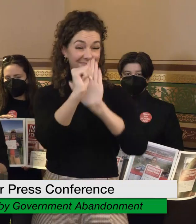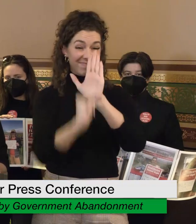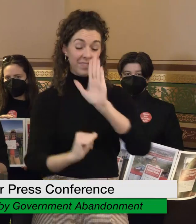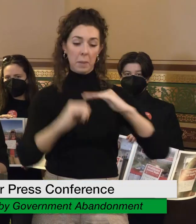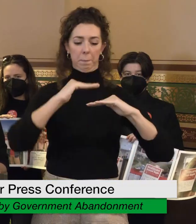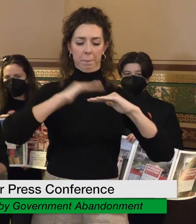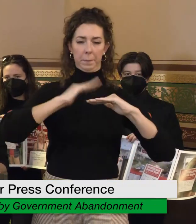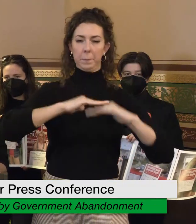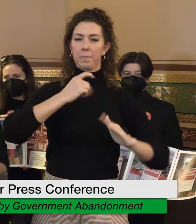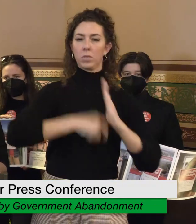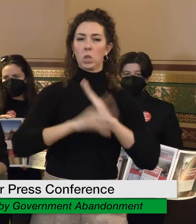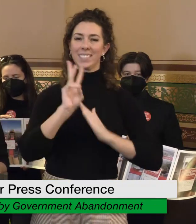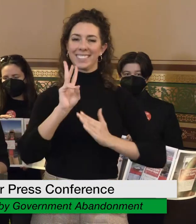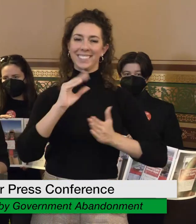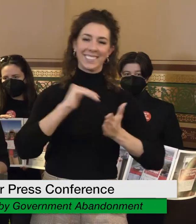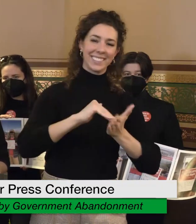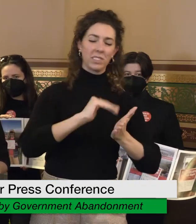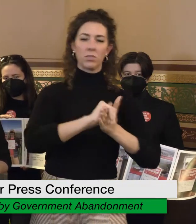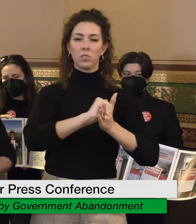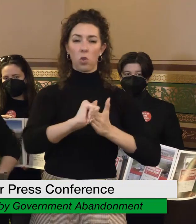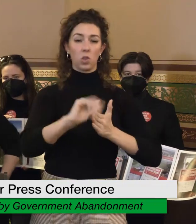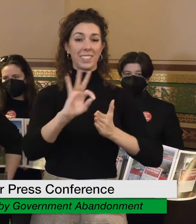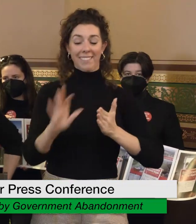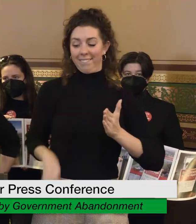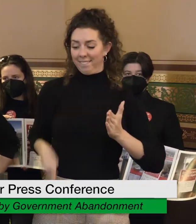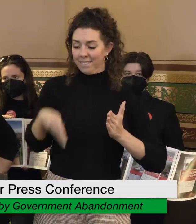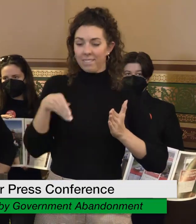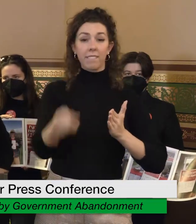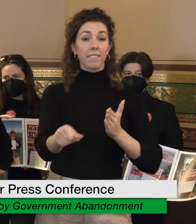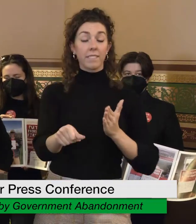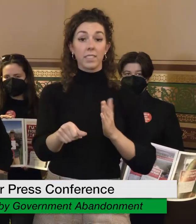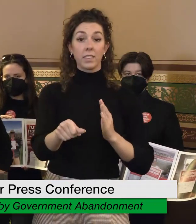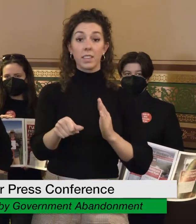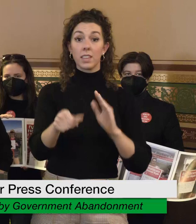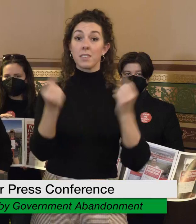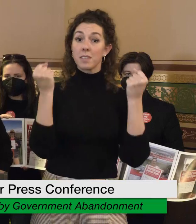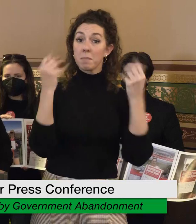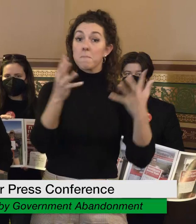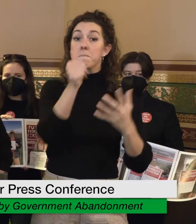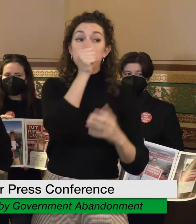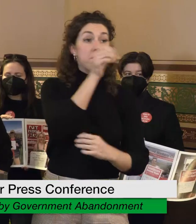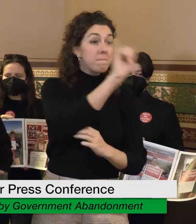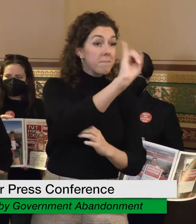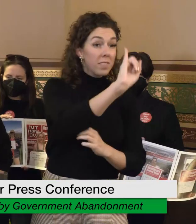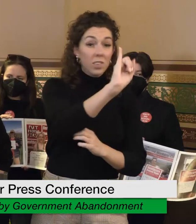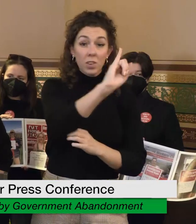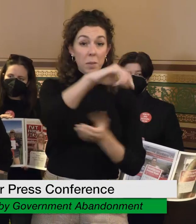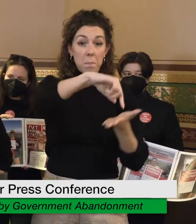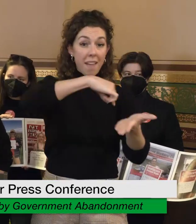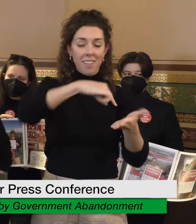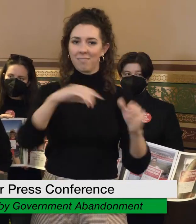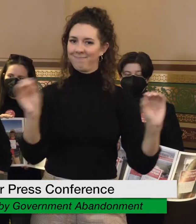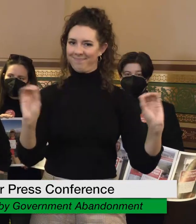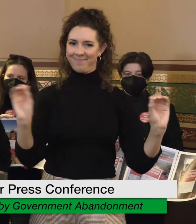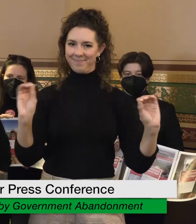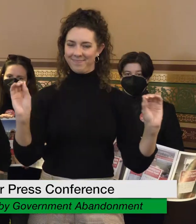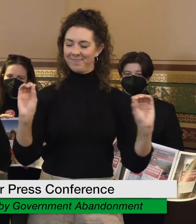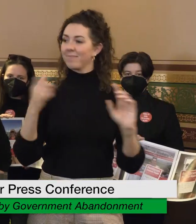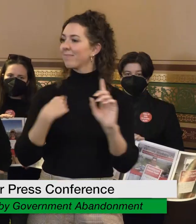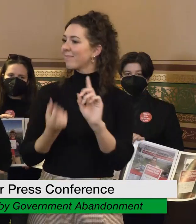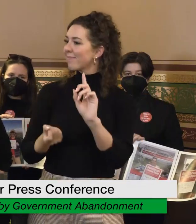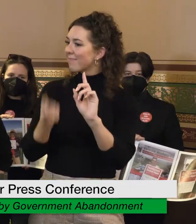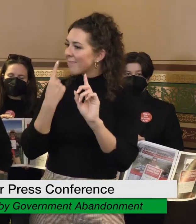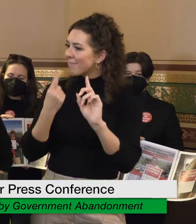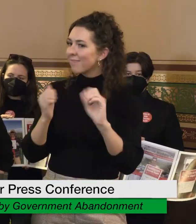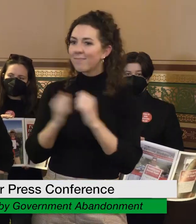bare minimum $6,000 out of pocket, and which is not covered by many private insurance plans. Had I not